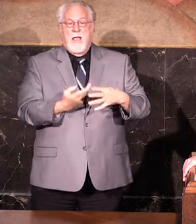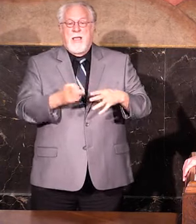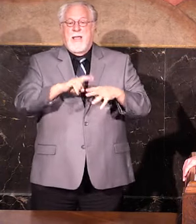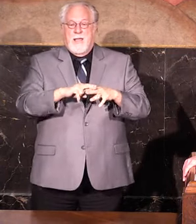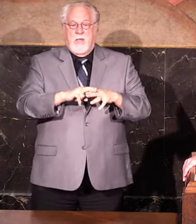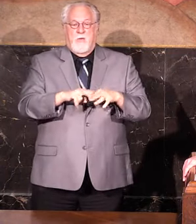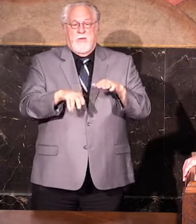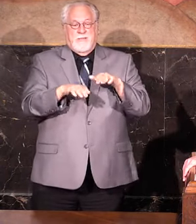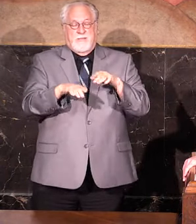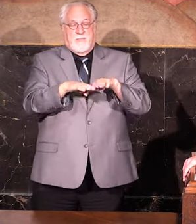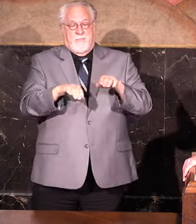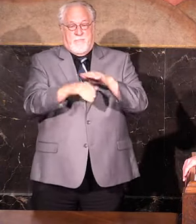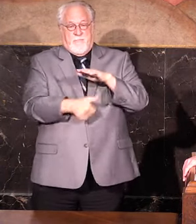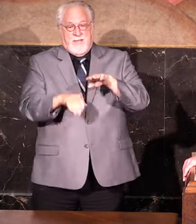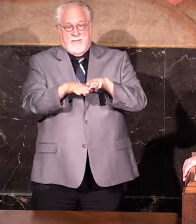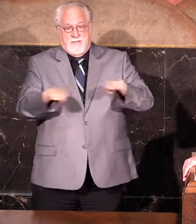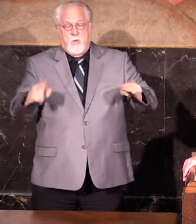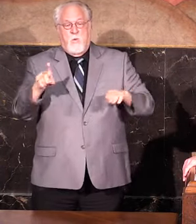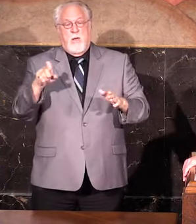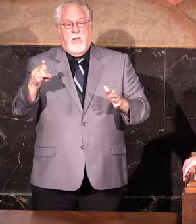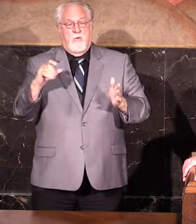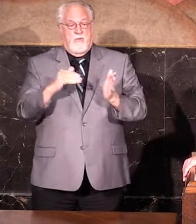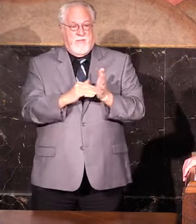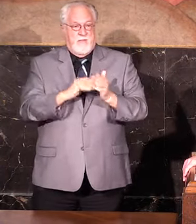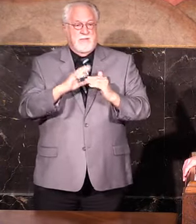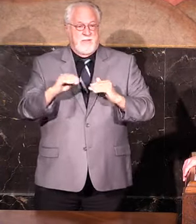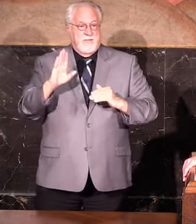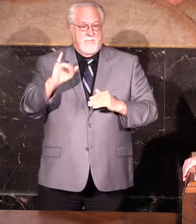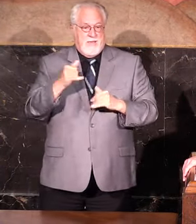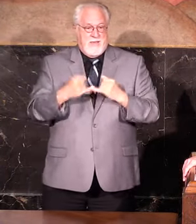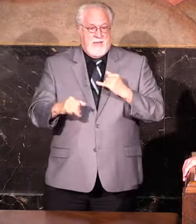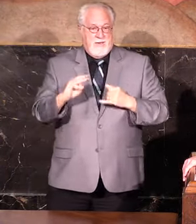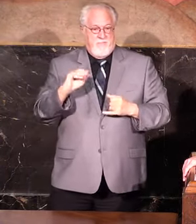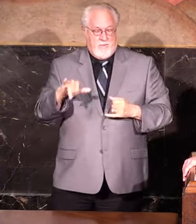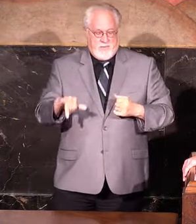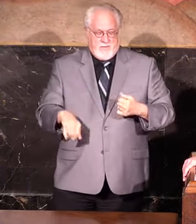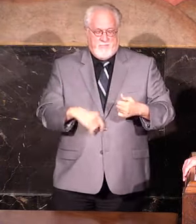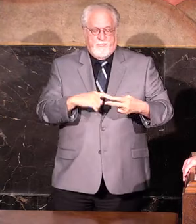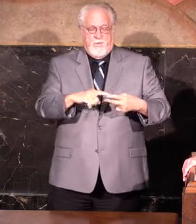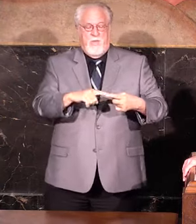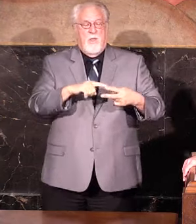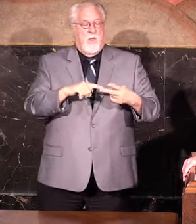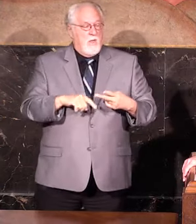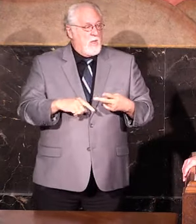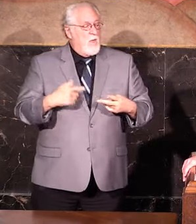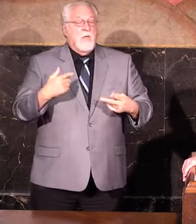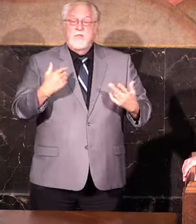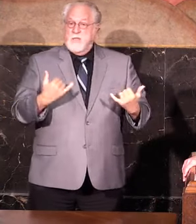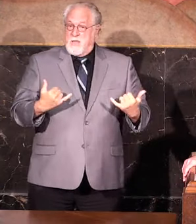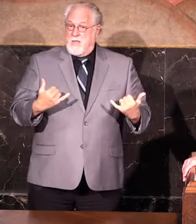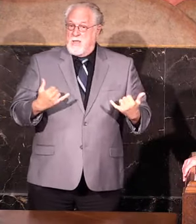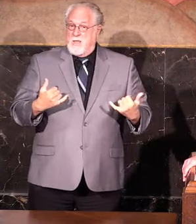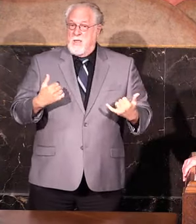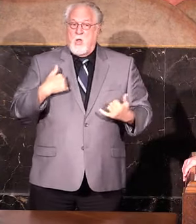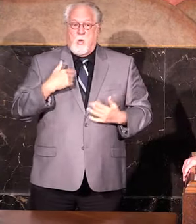baseline testing by 100,000 tests by the end of May. We are today